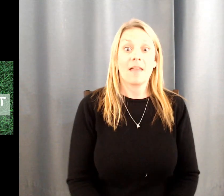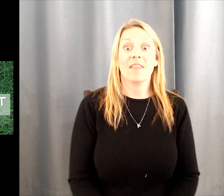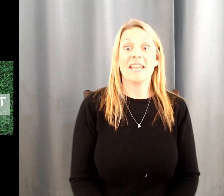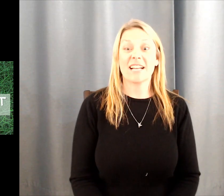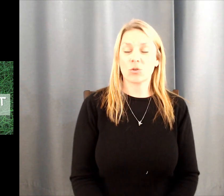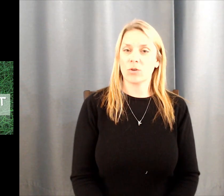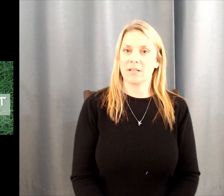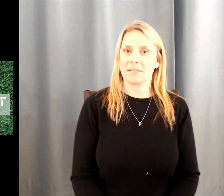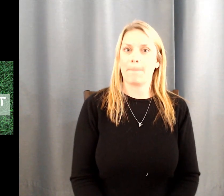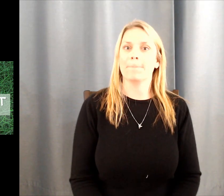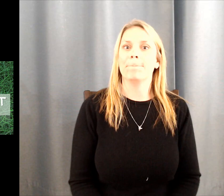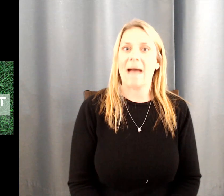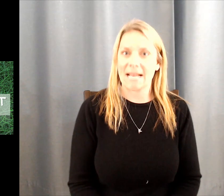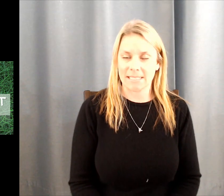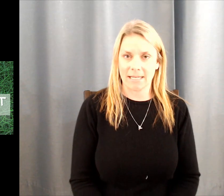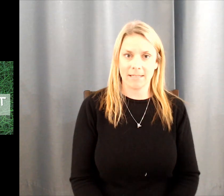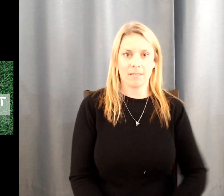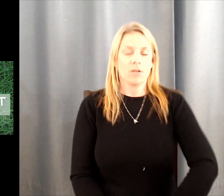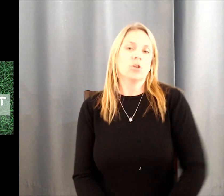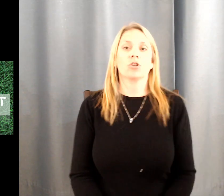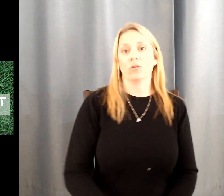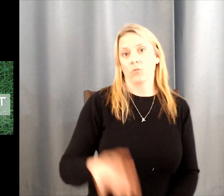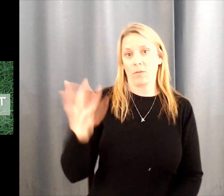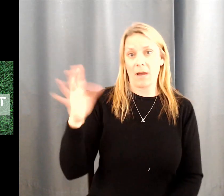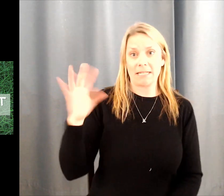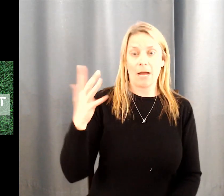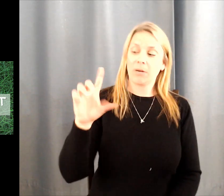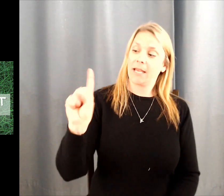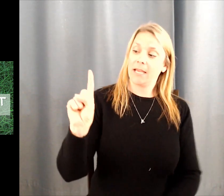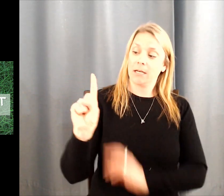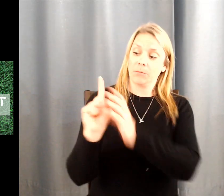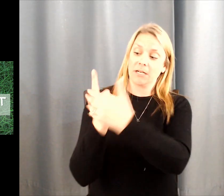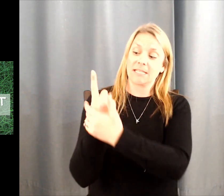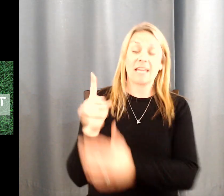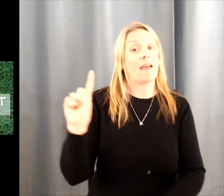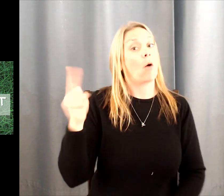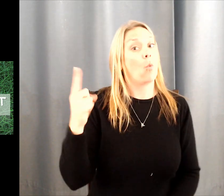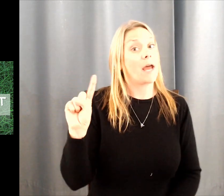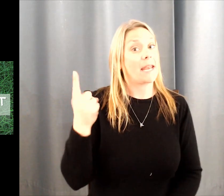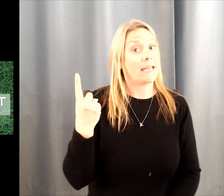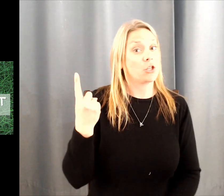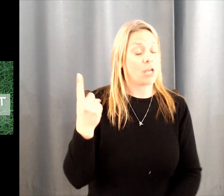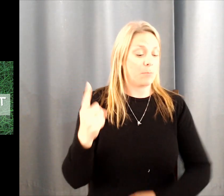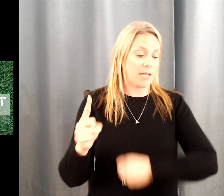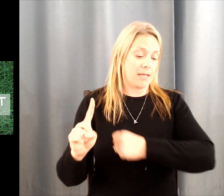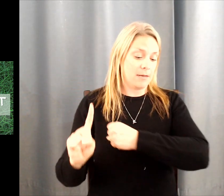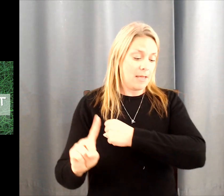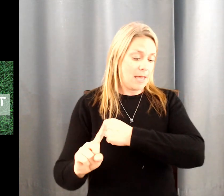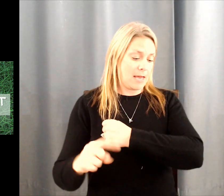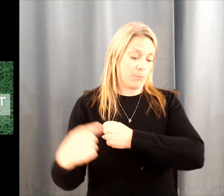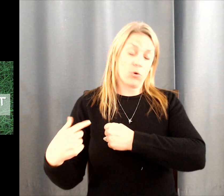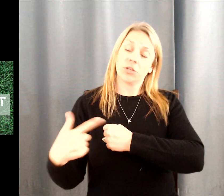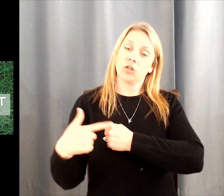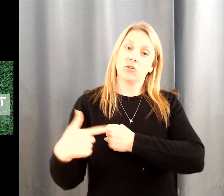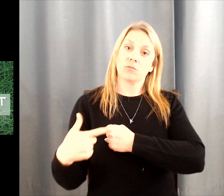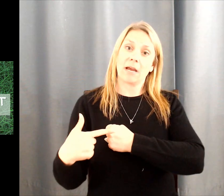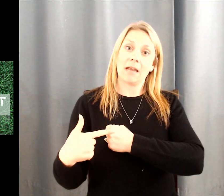next word is basket. So with my dominant hand, I'm going to take that one hand shape again, and I'm going to use my